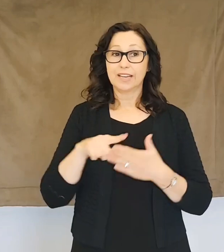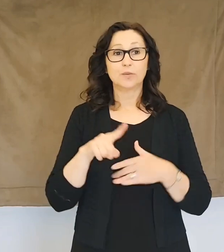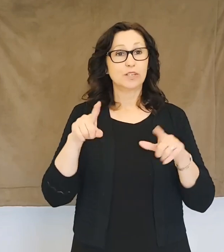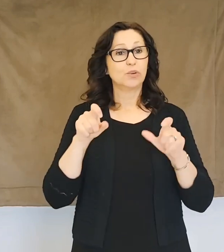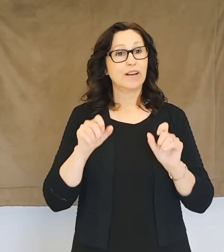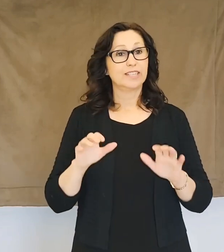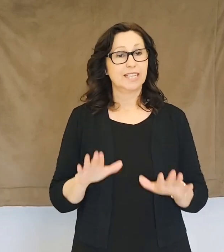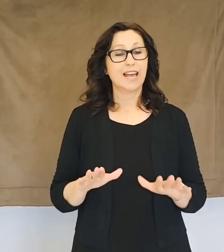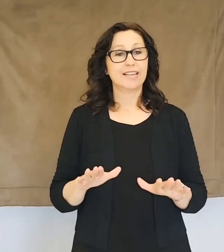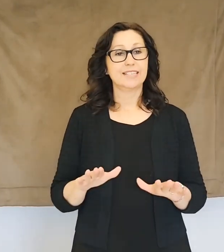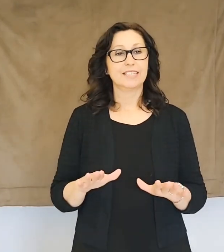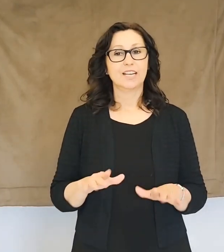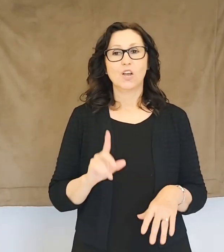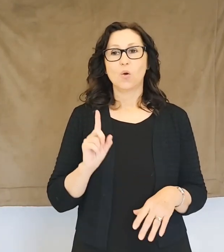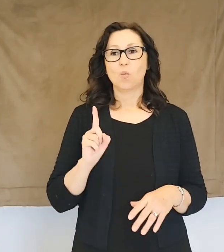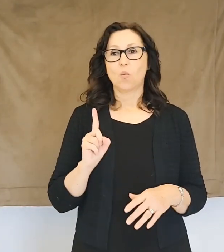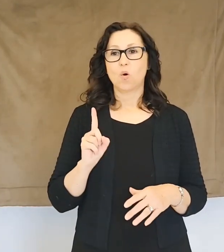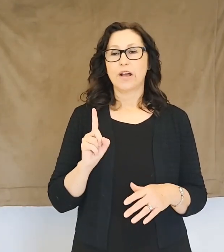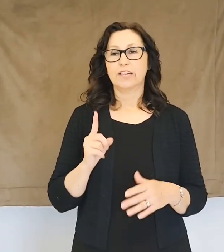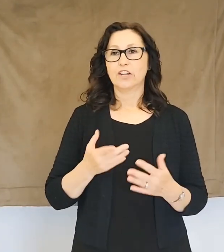next week we'll have a test,